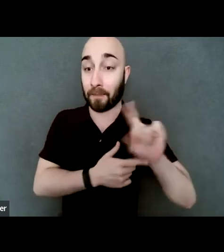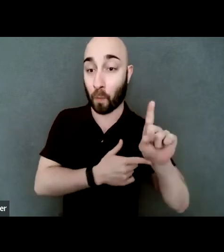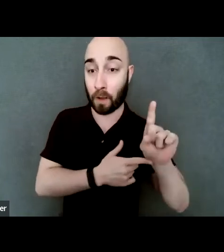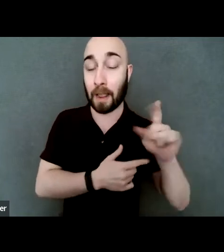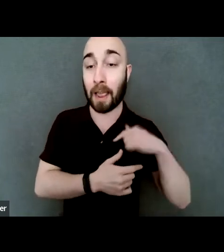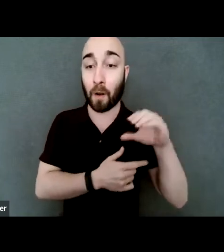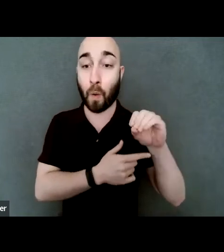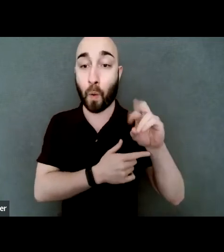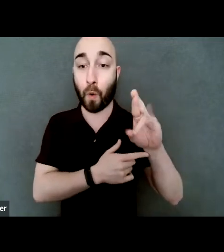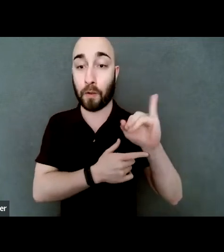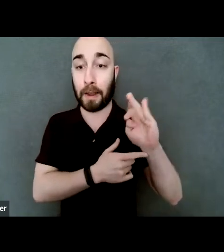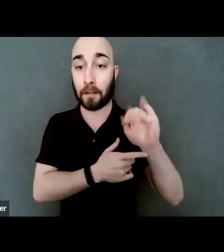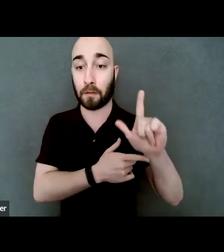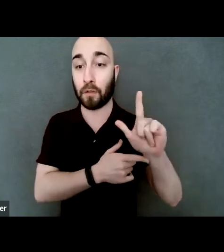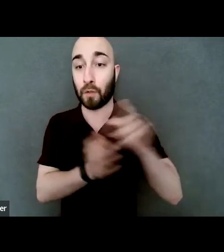Oriental Student Union